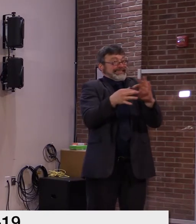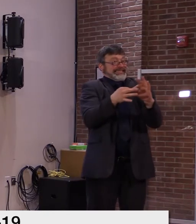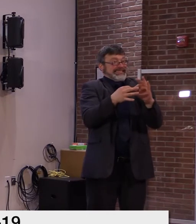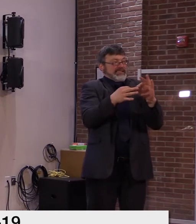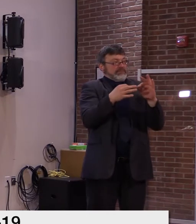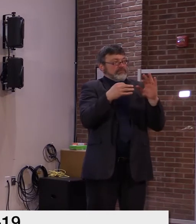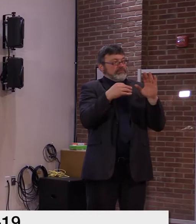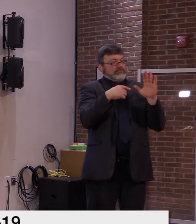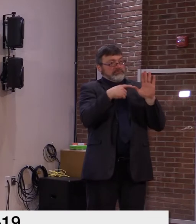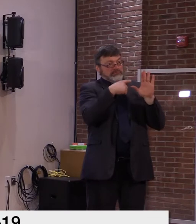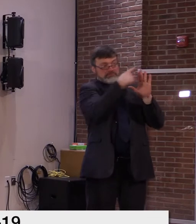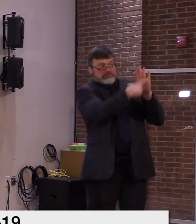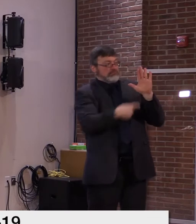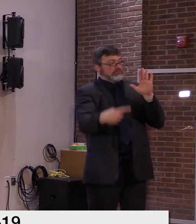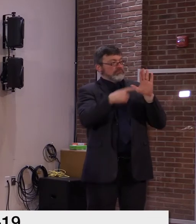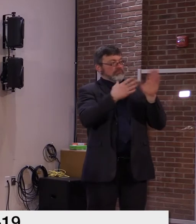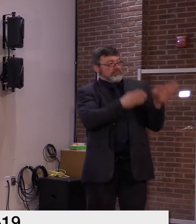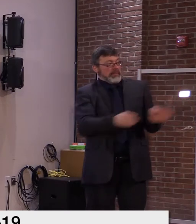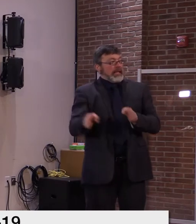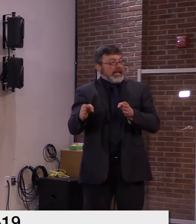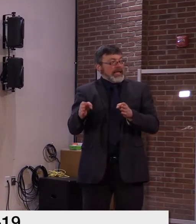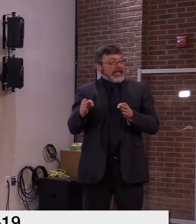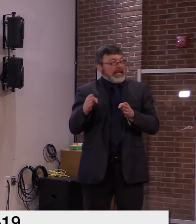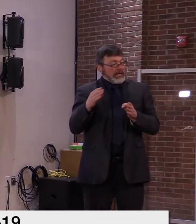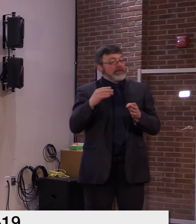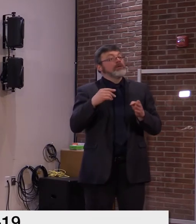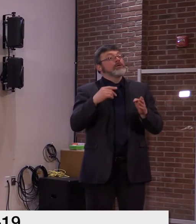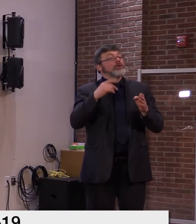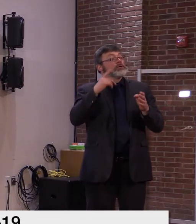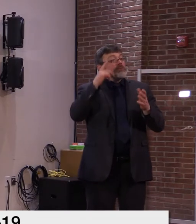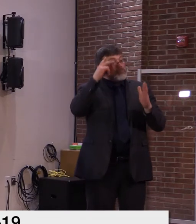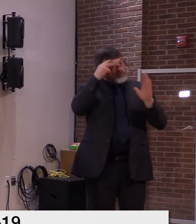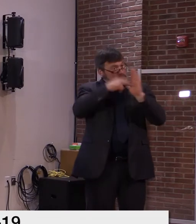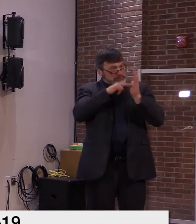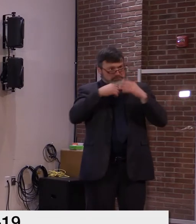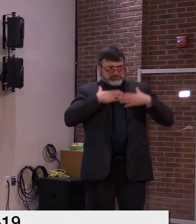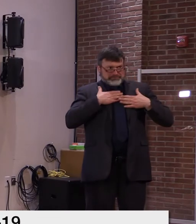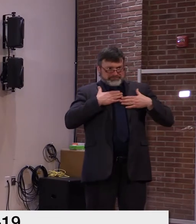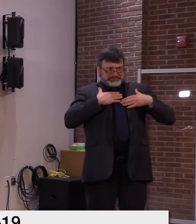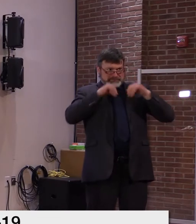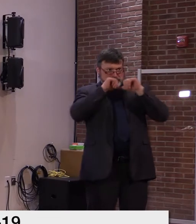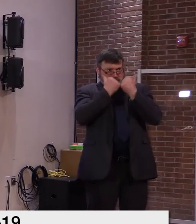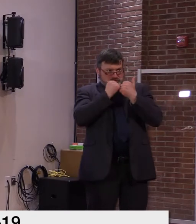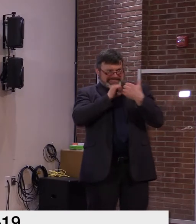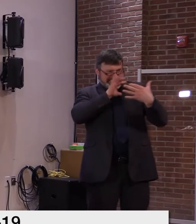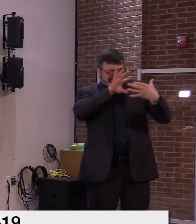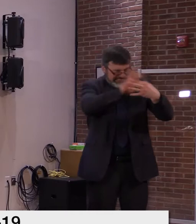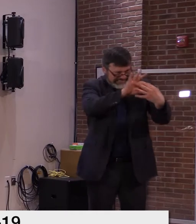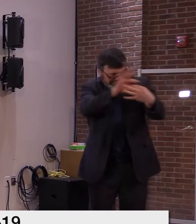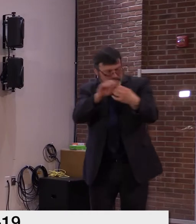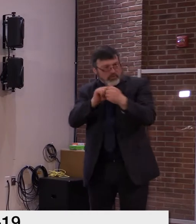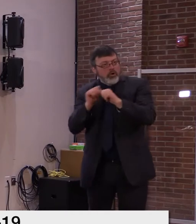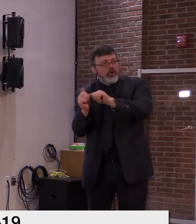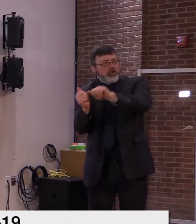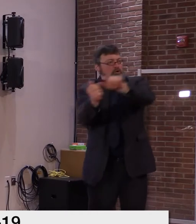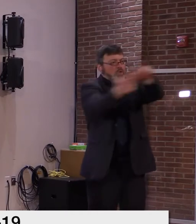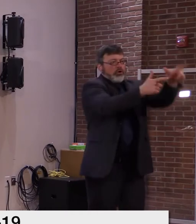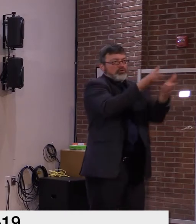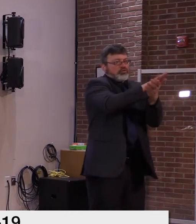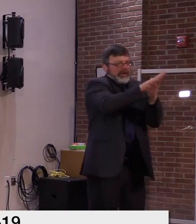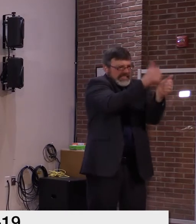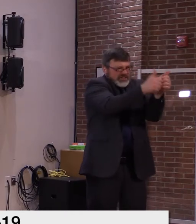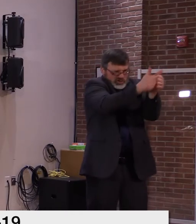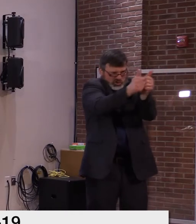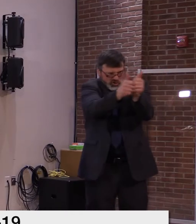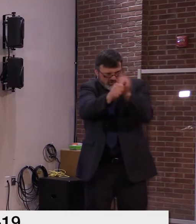work will be a partnership between districts and their state support teams, which will be organized and led by the Agency of Education. The